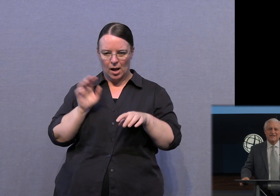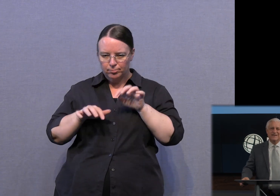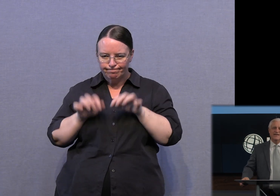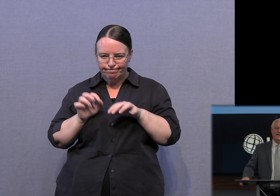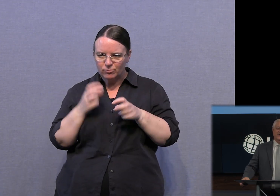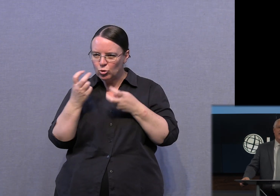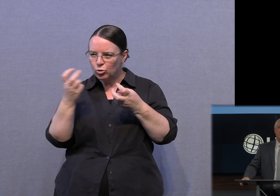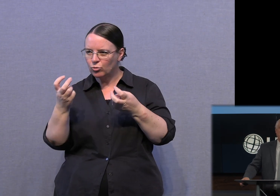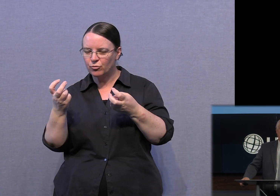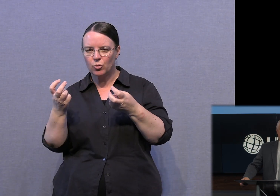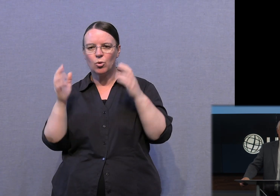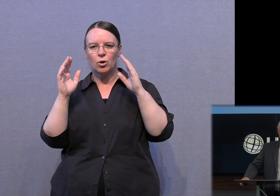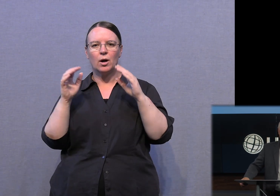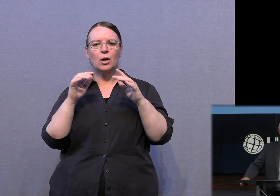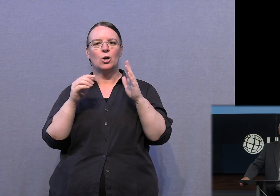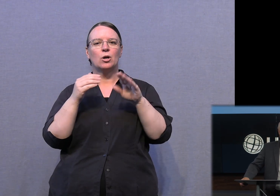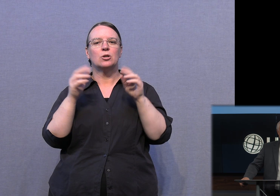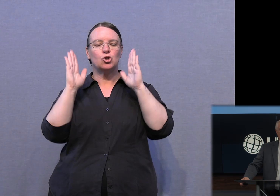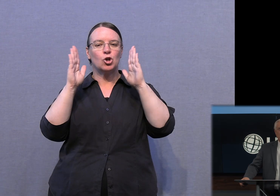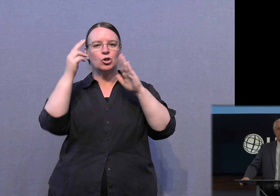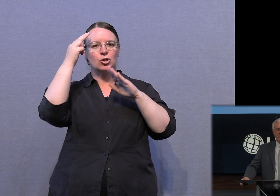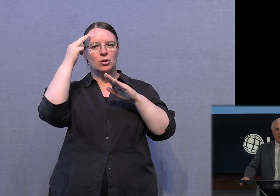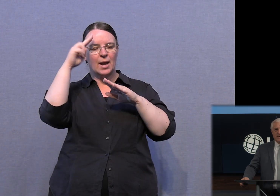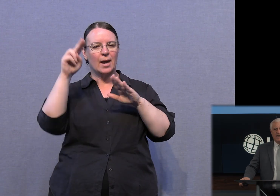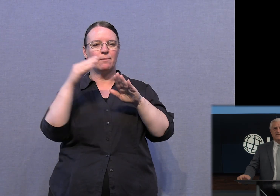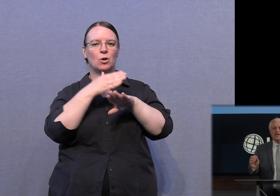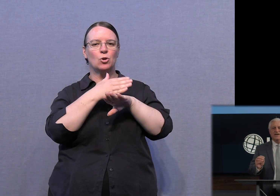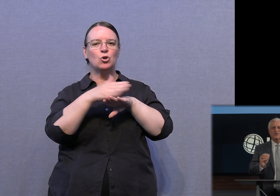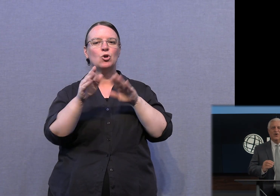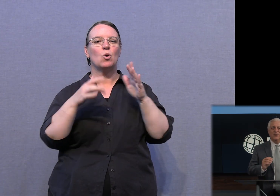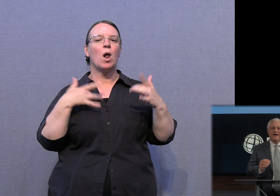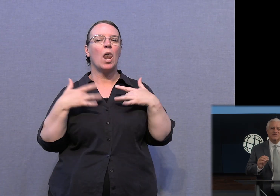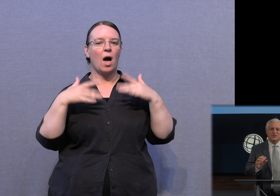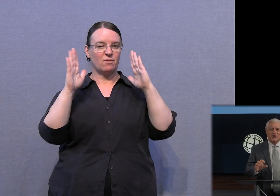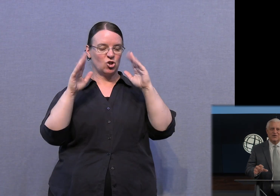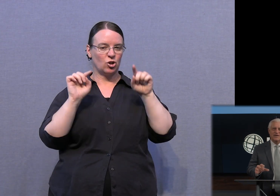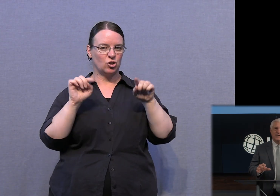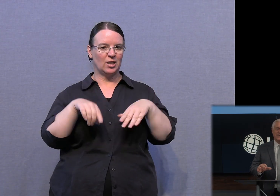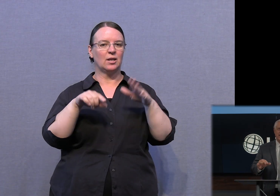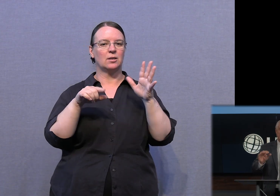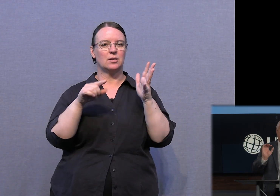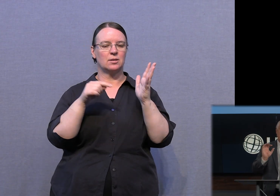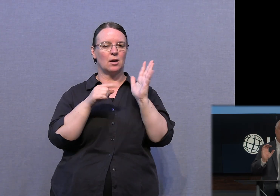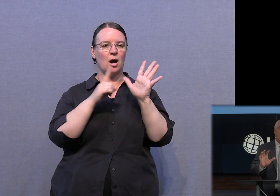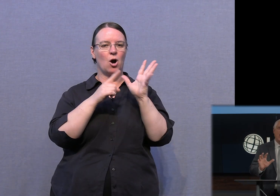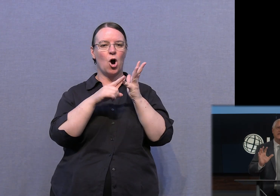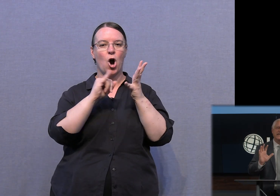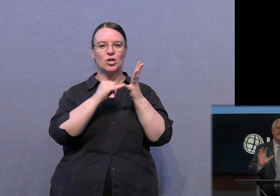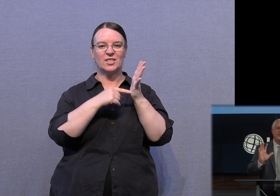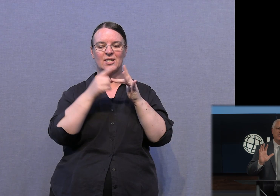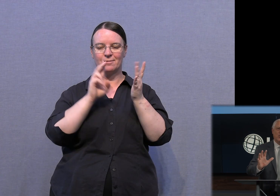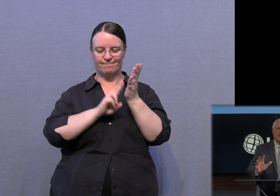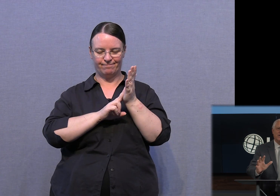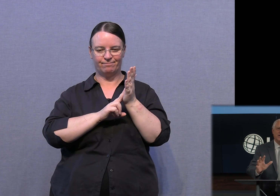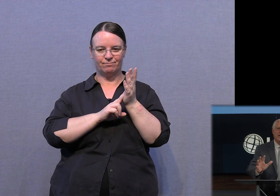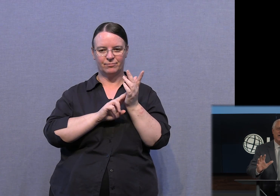Austin. He found New Life and he showed up that morning. And as he later told Pastor Shaw, he said, when I walked in